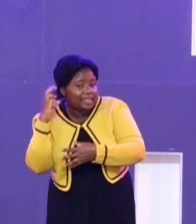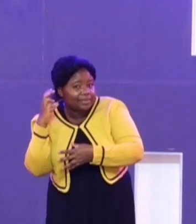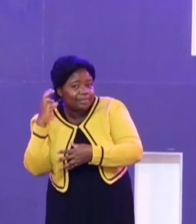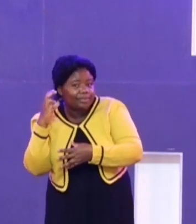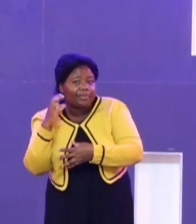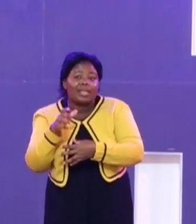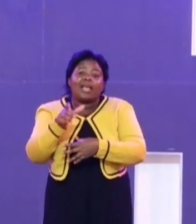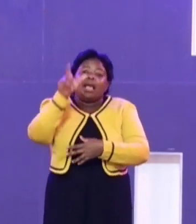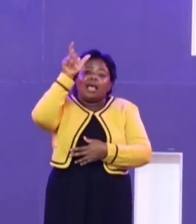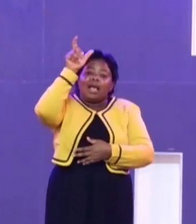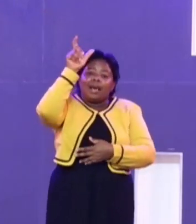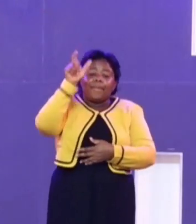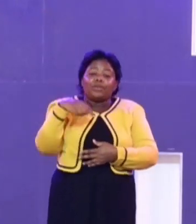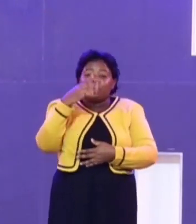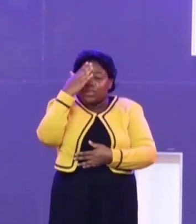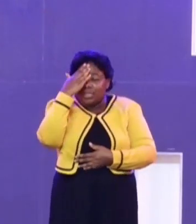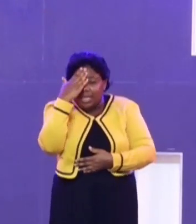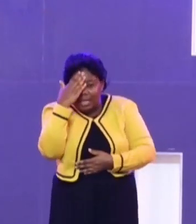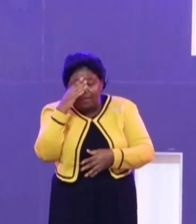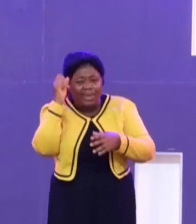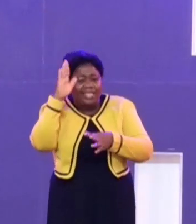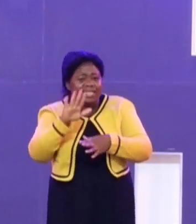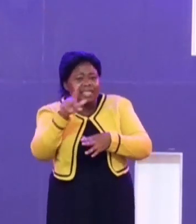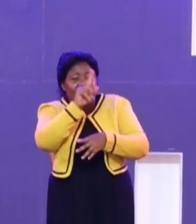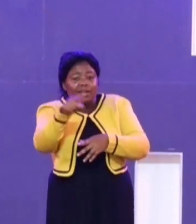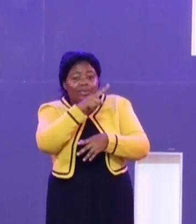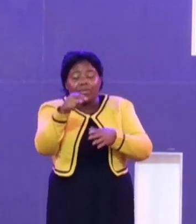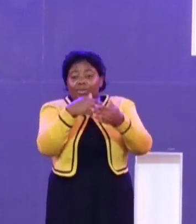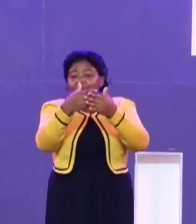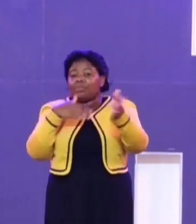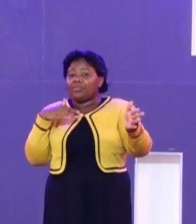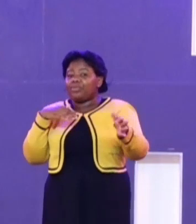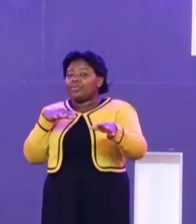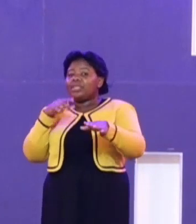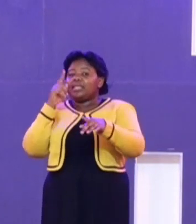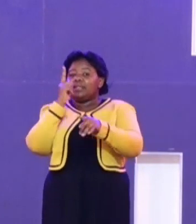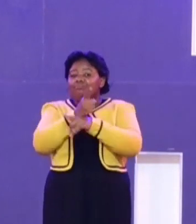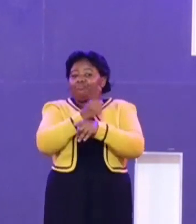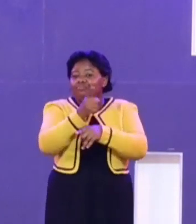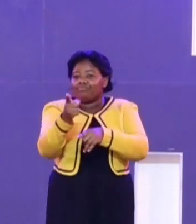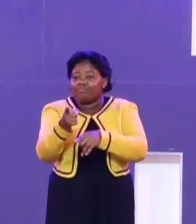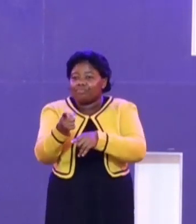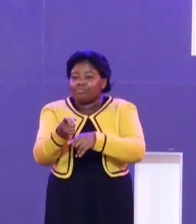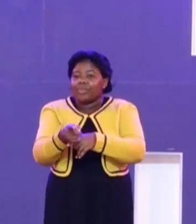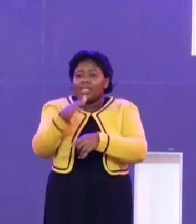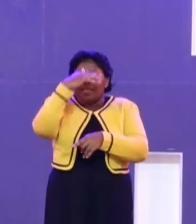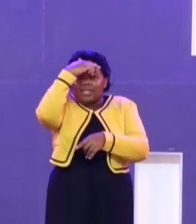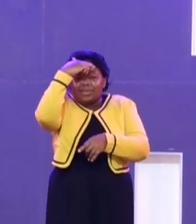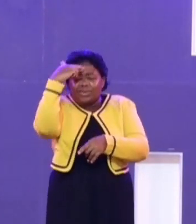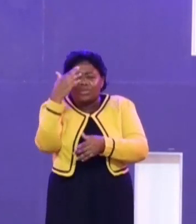humble person gets to know their mistake before they even tell it to